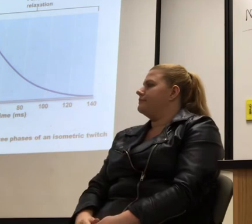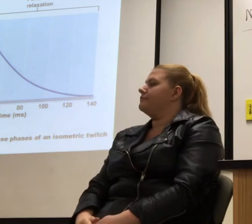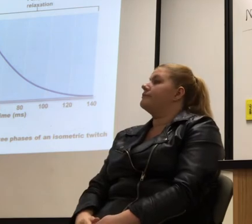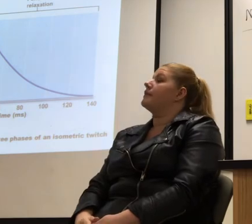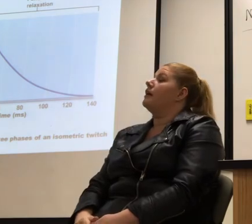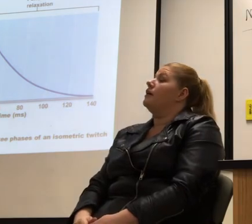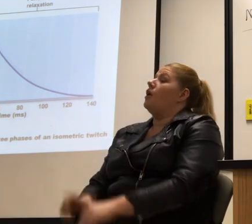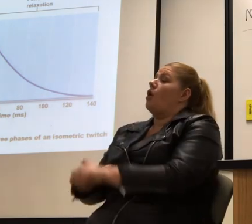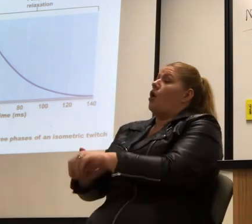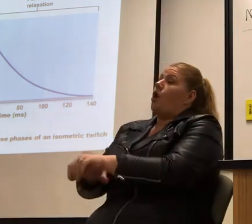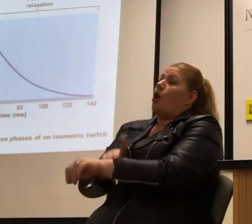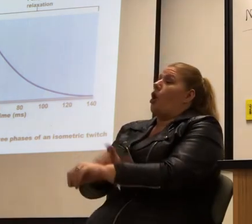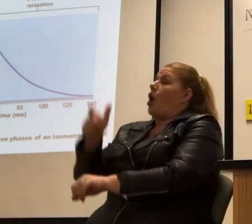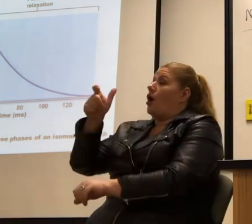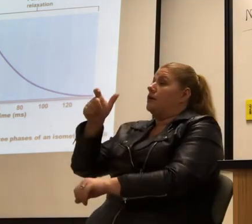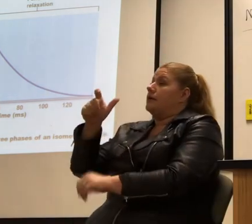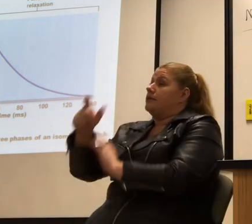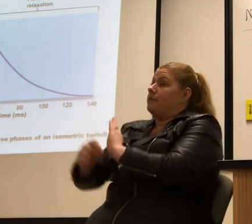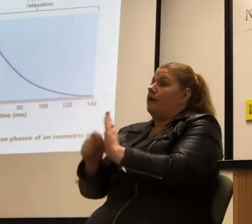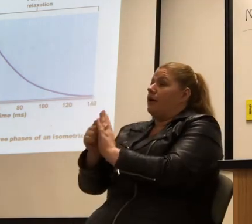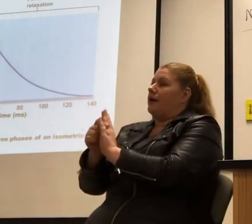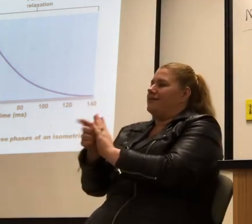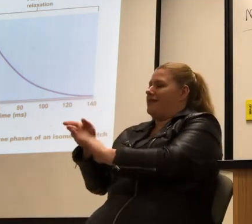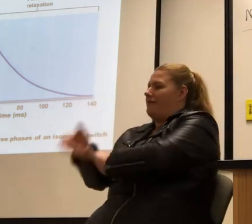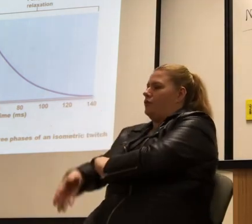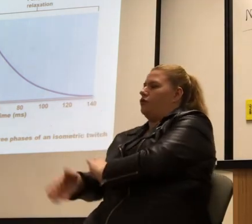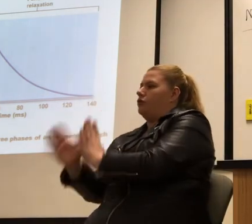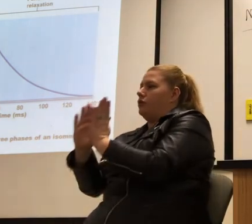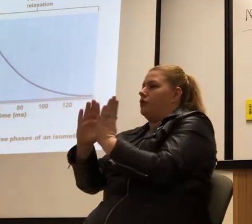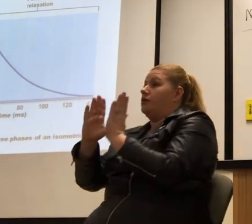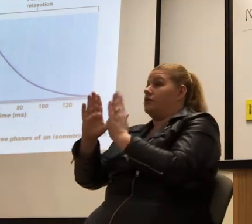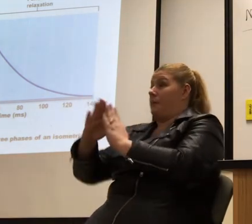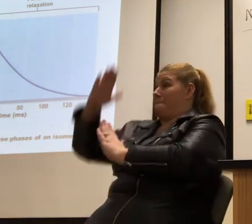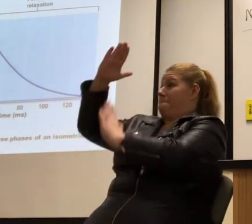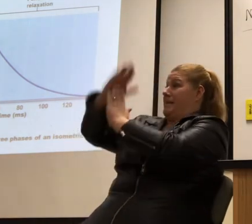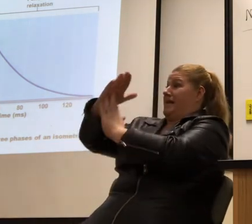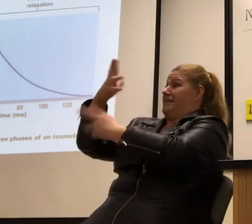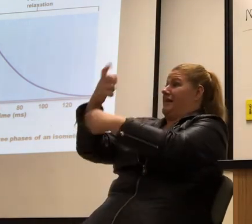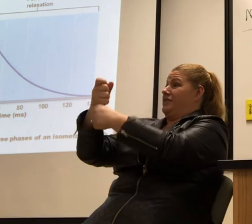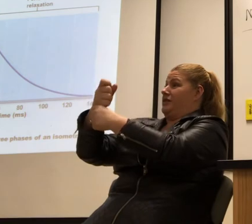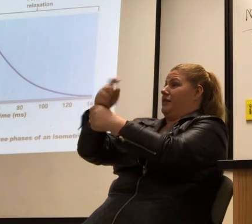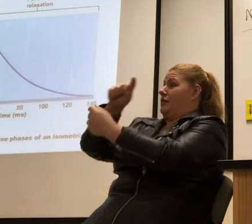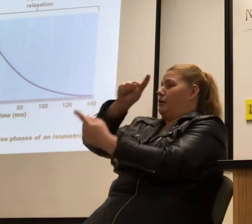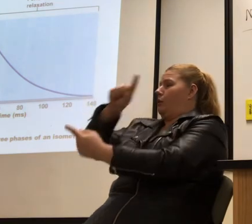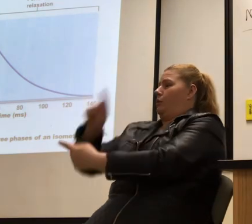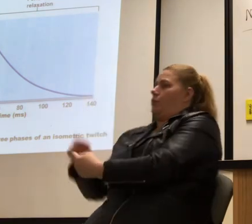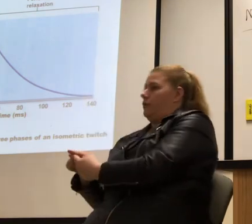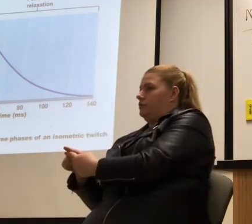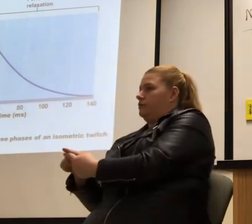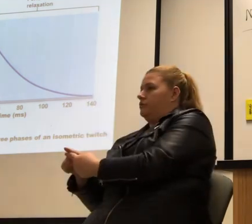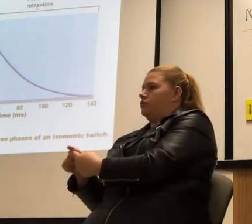The longest period is the period of relaxation, where you go from peak tension all the way back to zero.